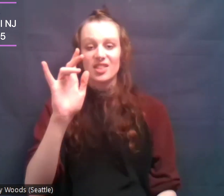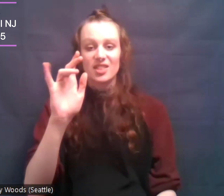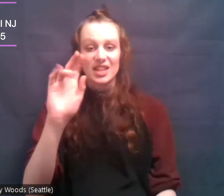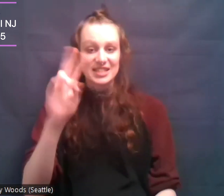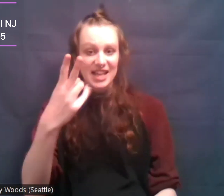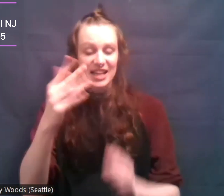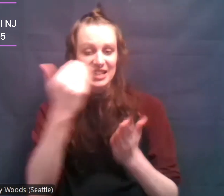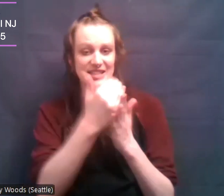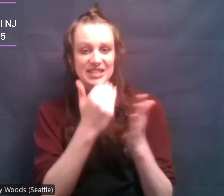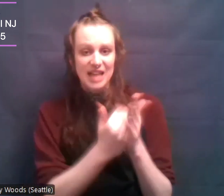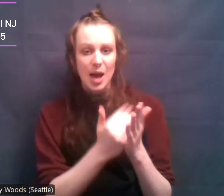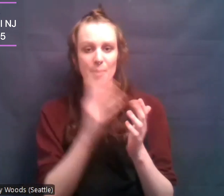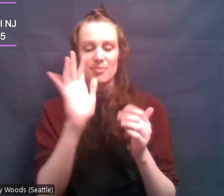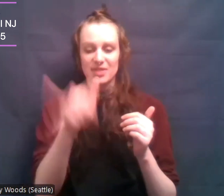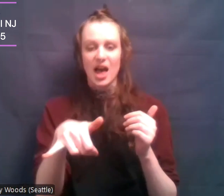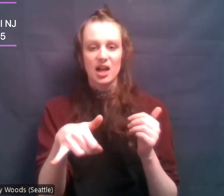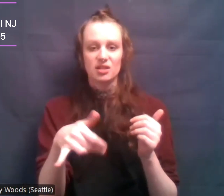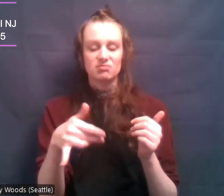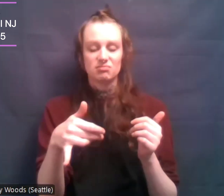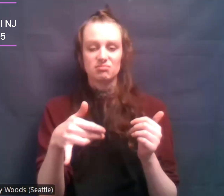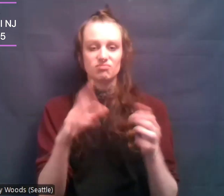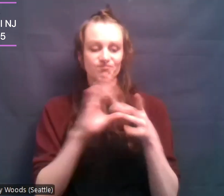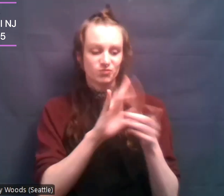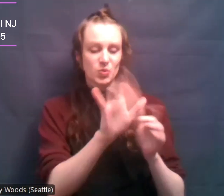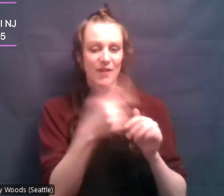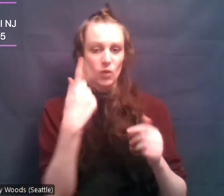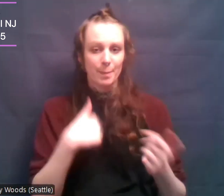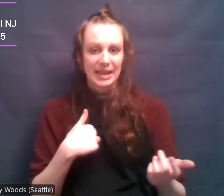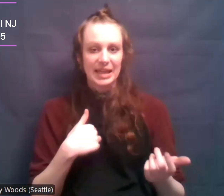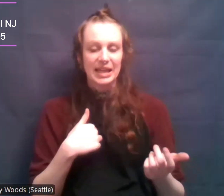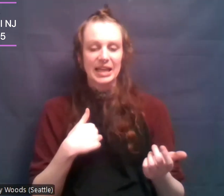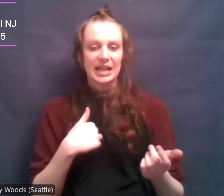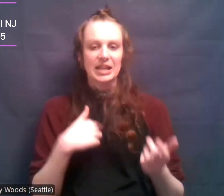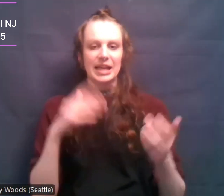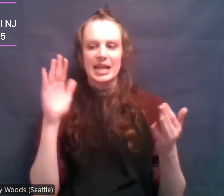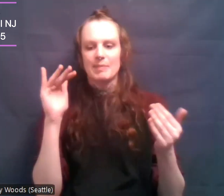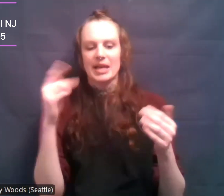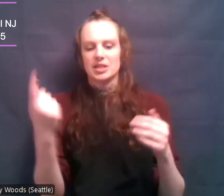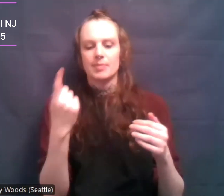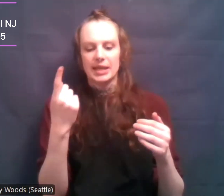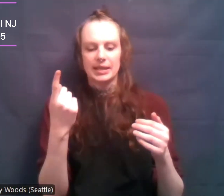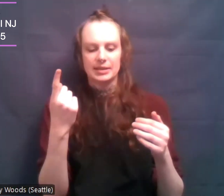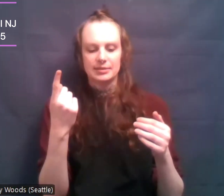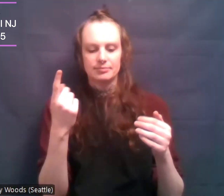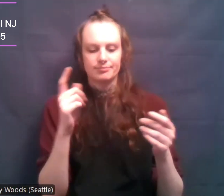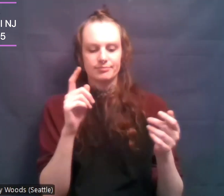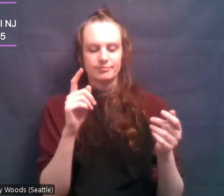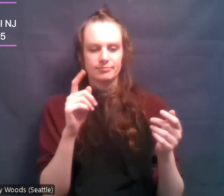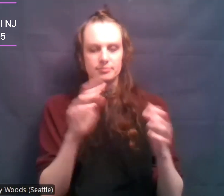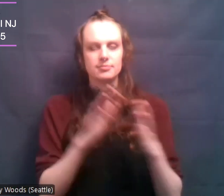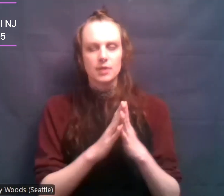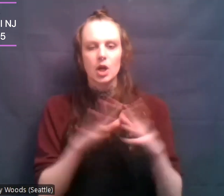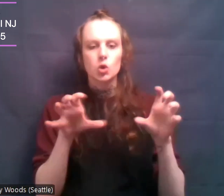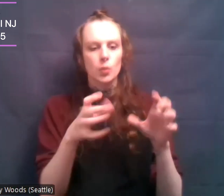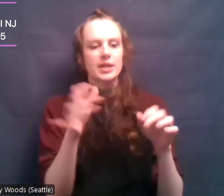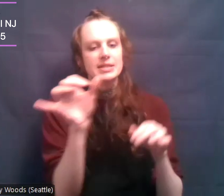again and expecting a different result. Insanity. That's what the definition of insanity is. And for me,